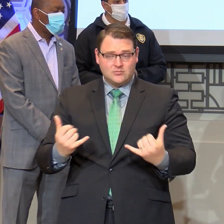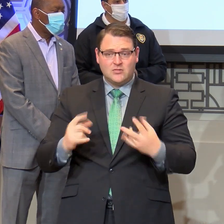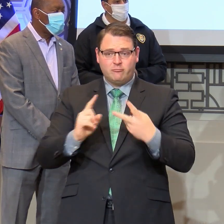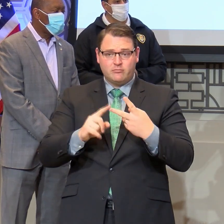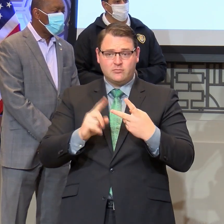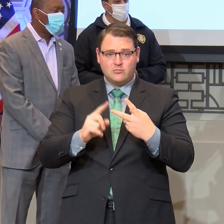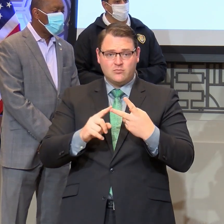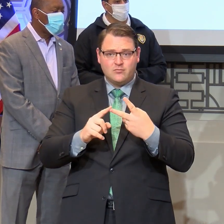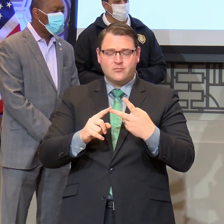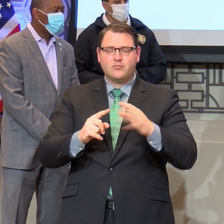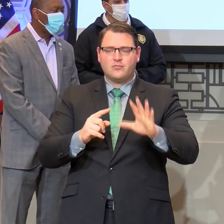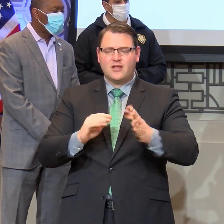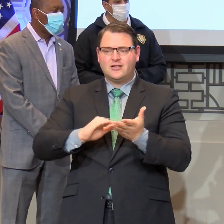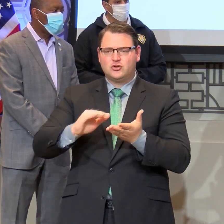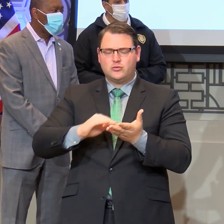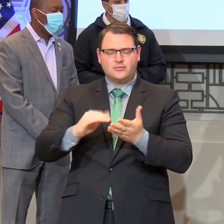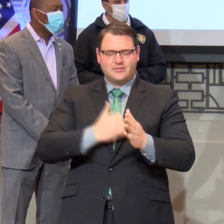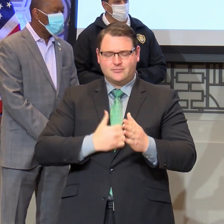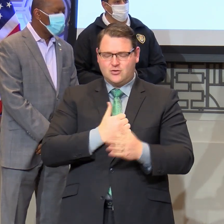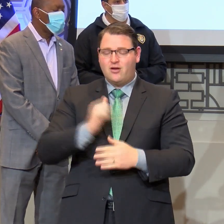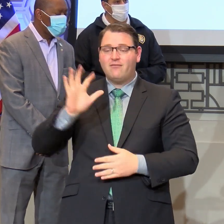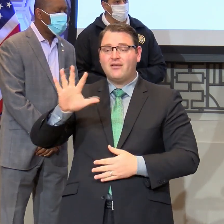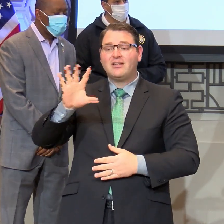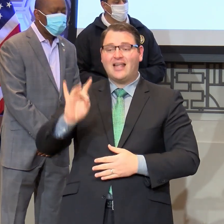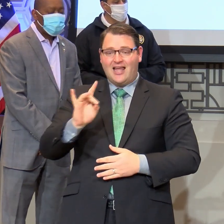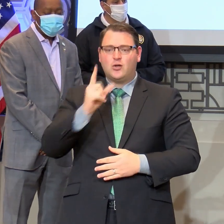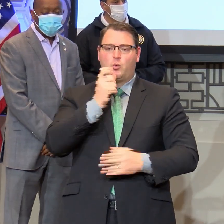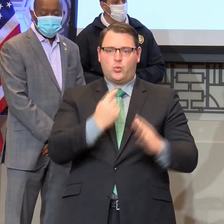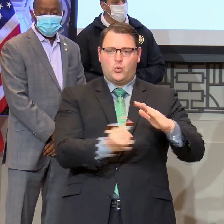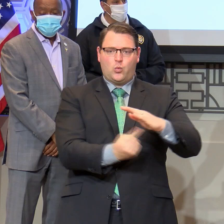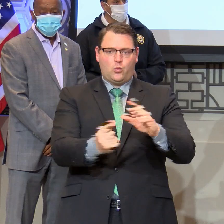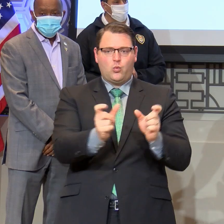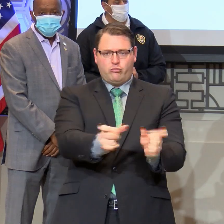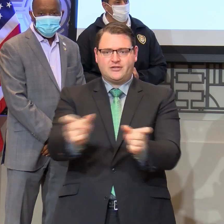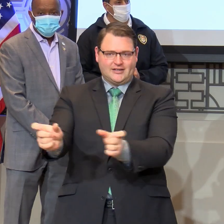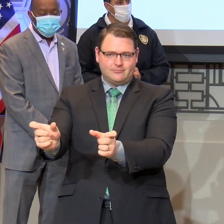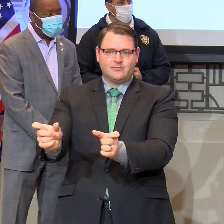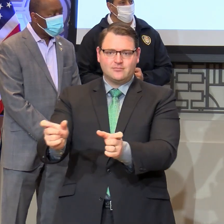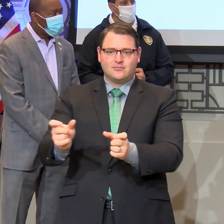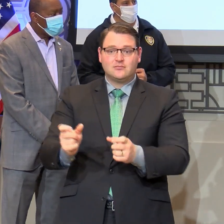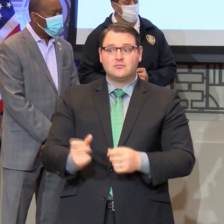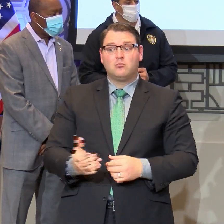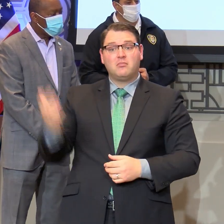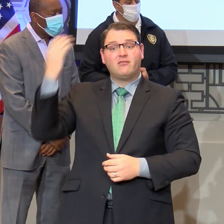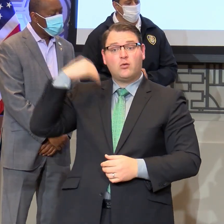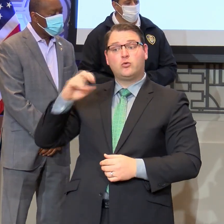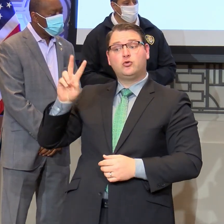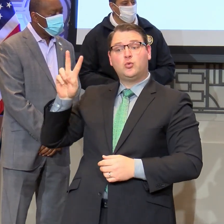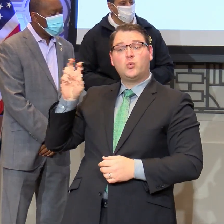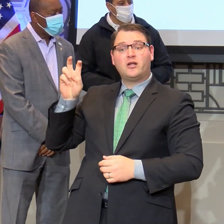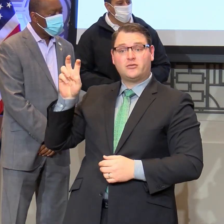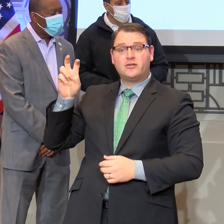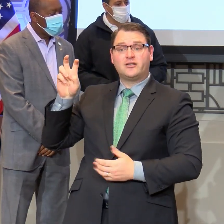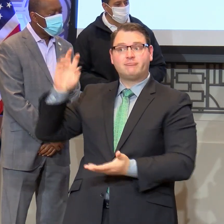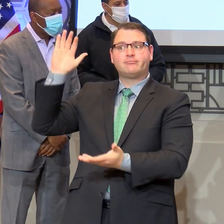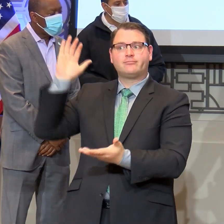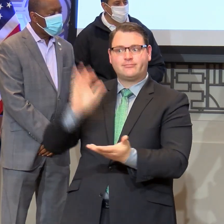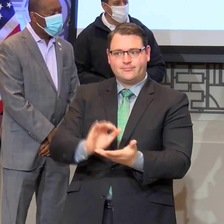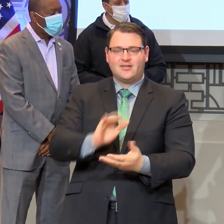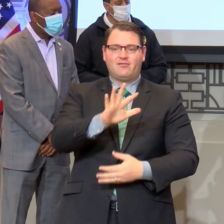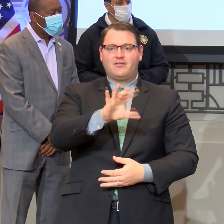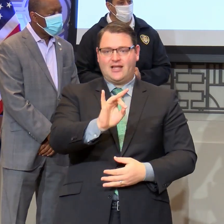area, I'm down to 58 in quarantine from a high of a little over 200 a while